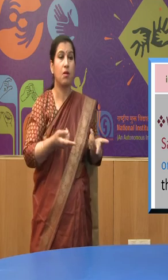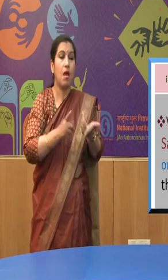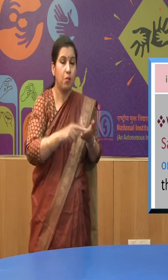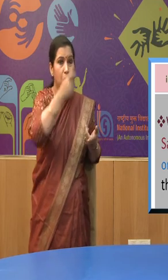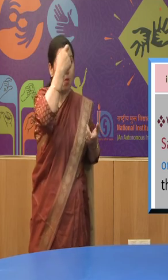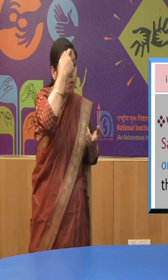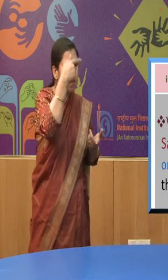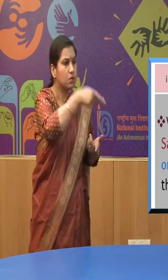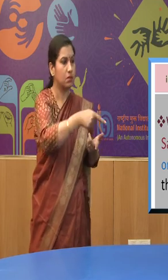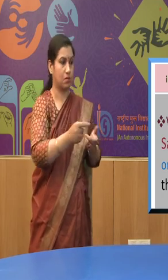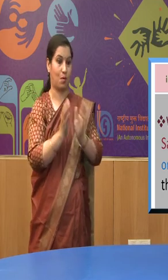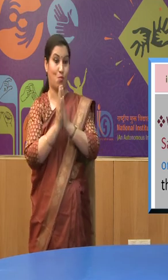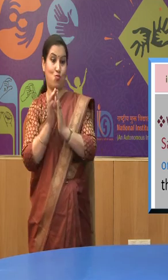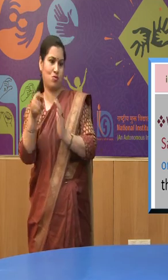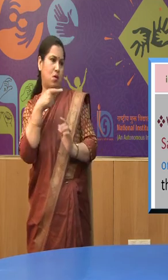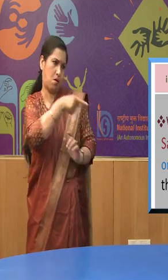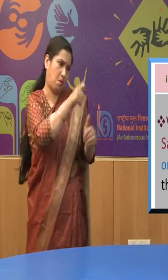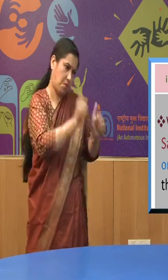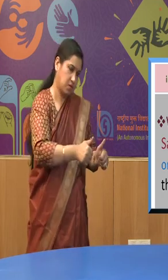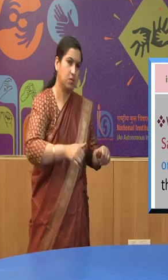birth and at the time of death.